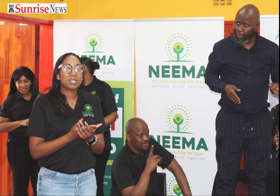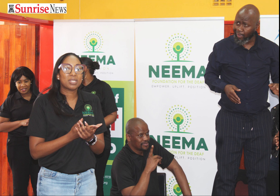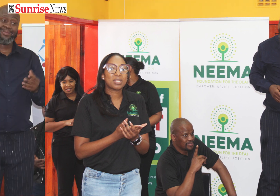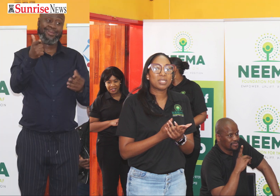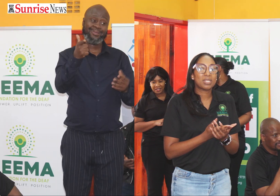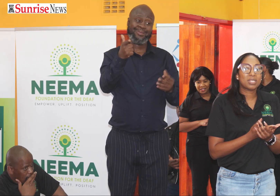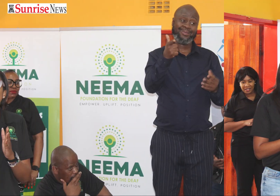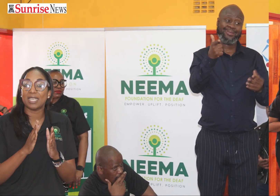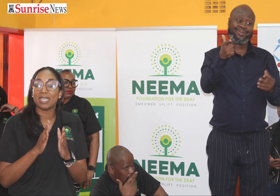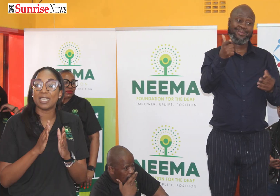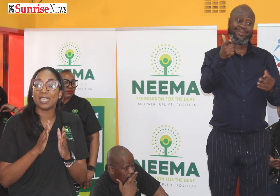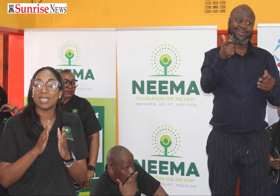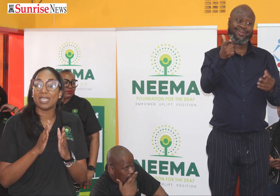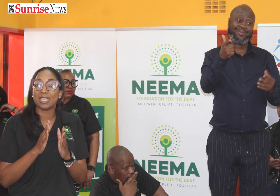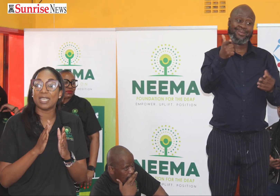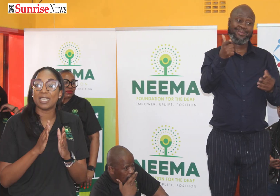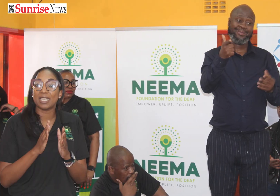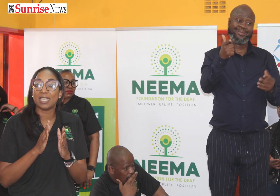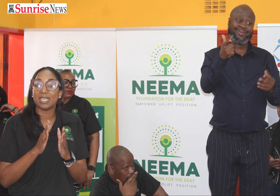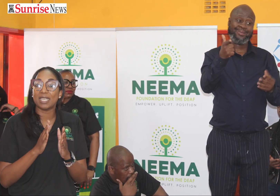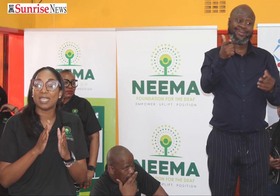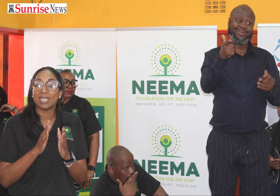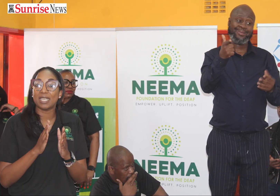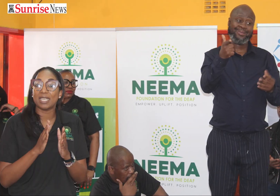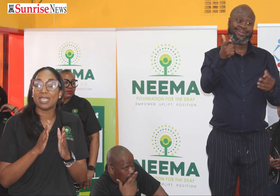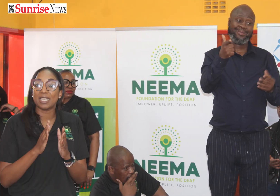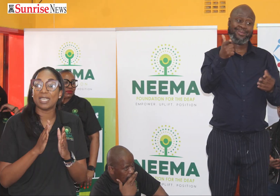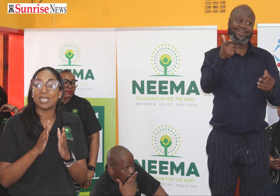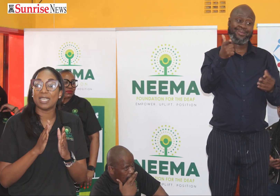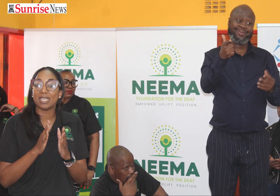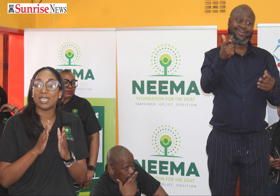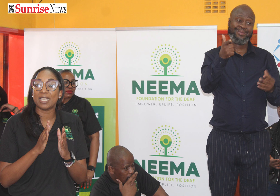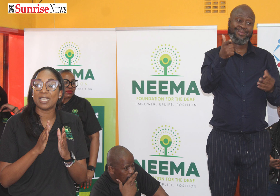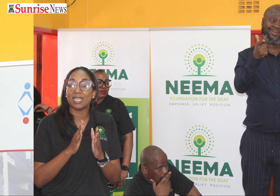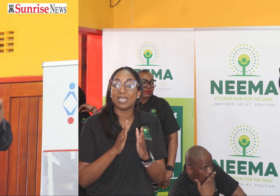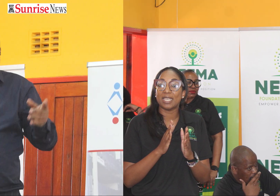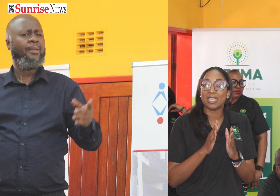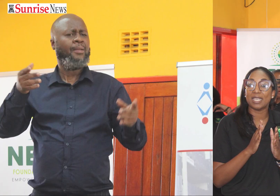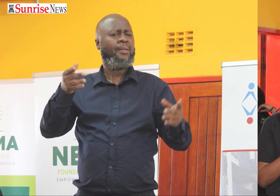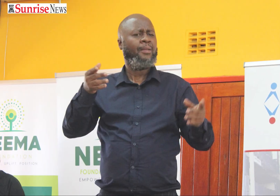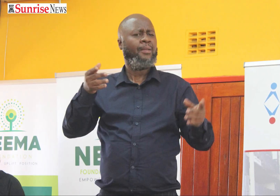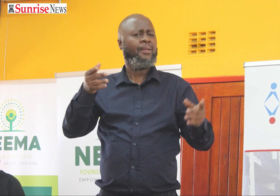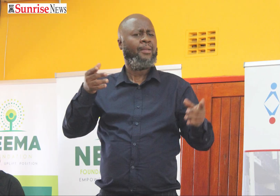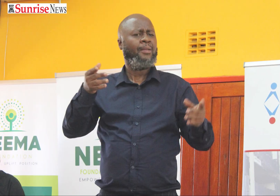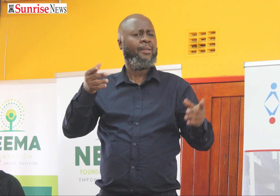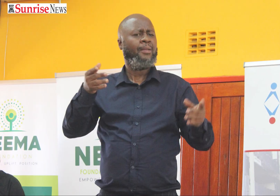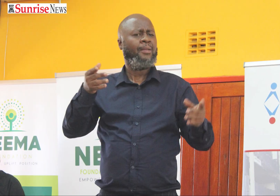number, it will afford you all these opportunities. You are able to reach us and we're able to assist you with the little that we can.